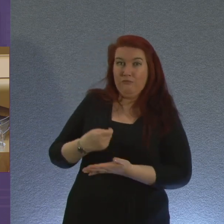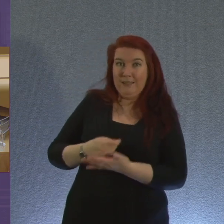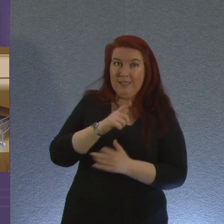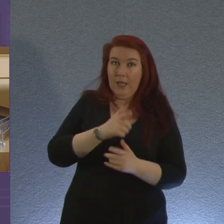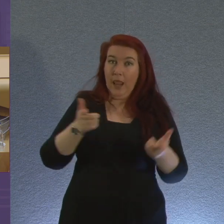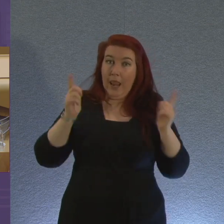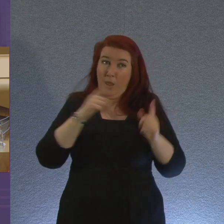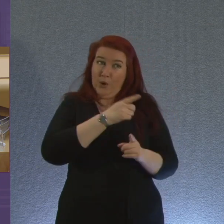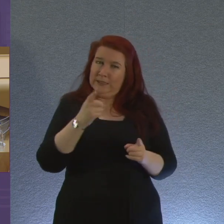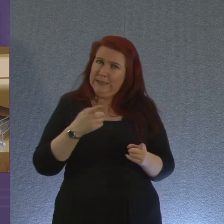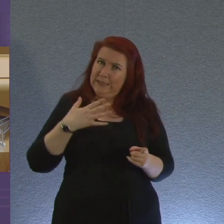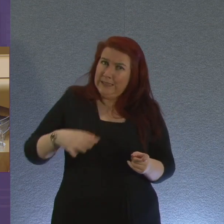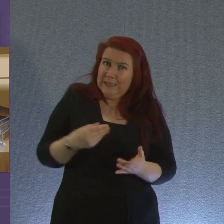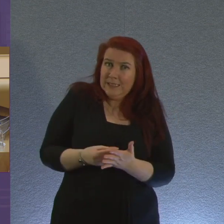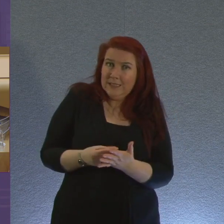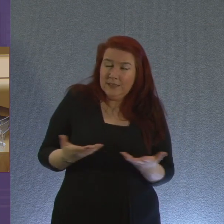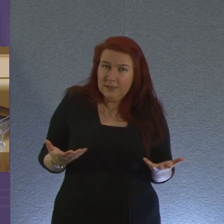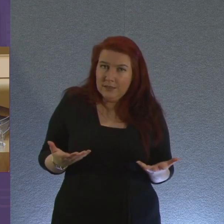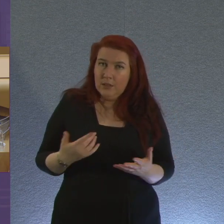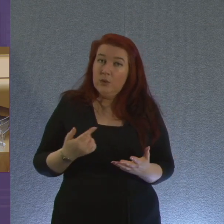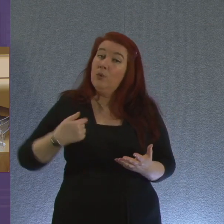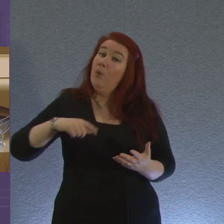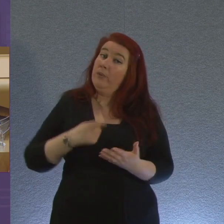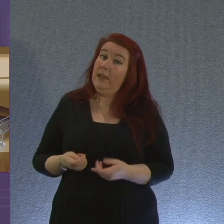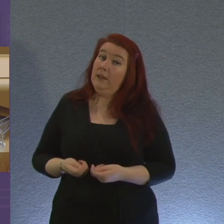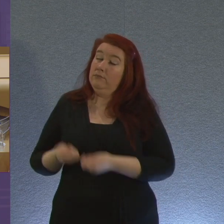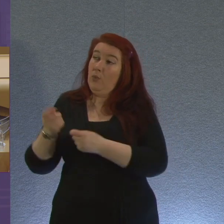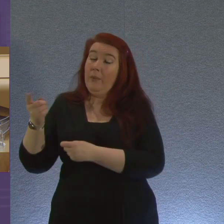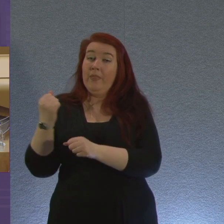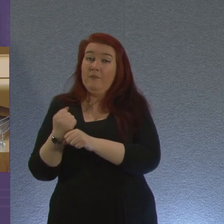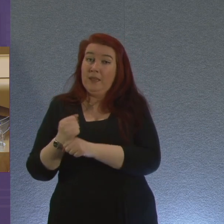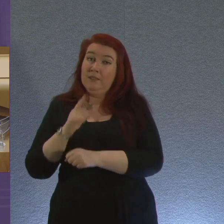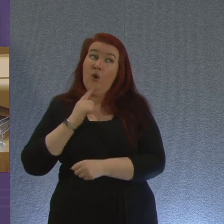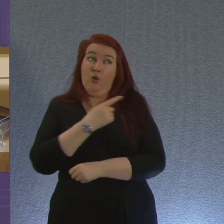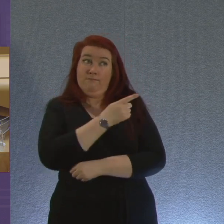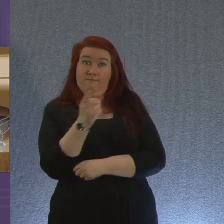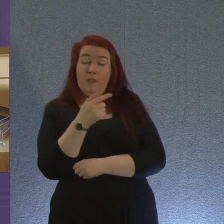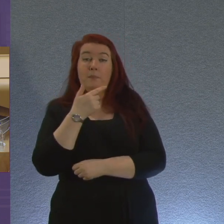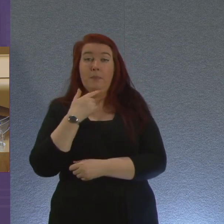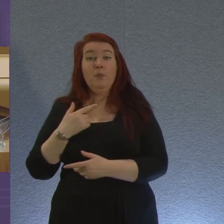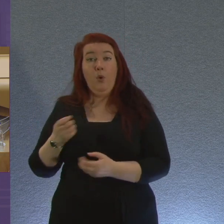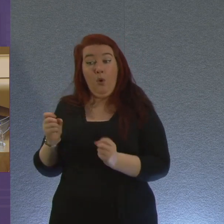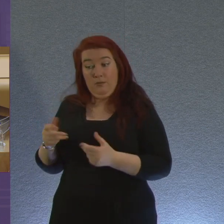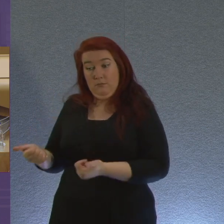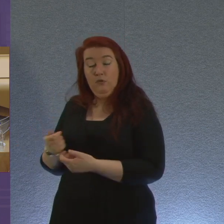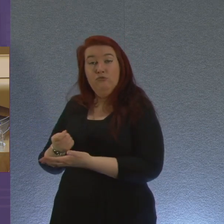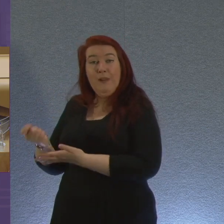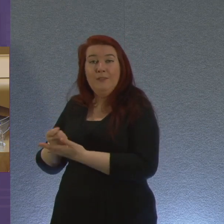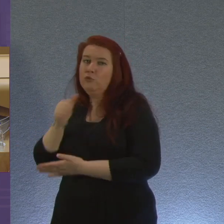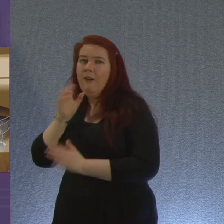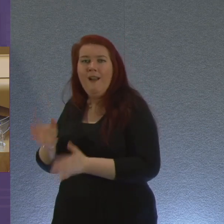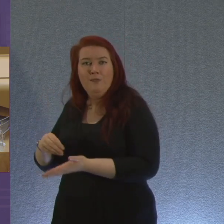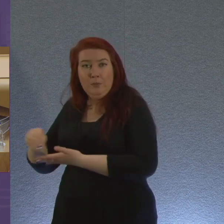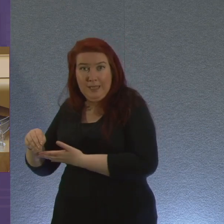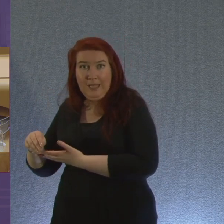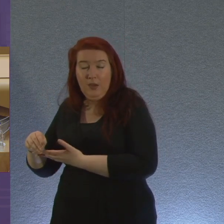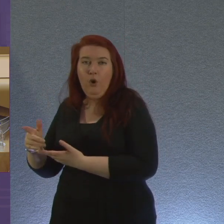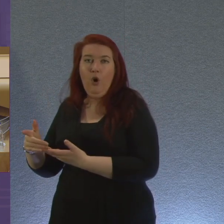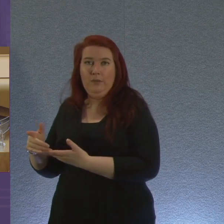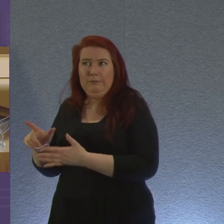the government that for those landlords who do suffer loss of income as a result of these measures, there's a hardship